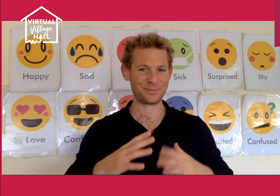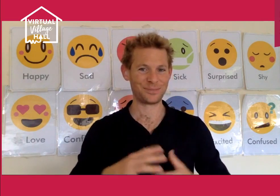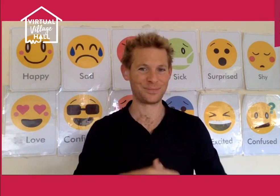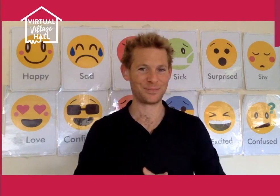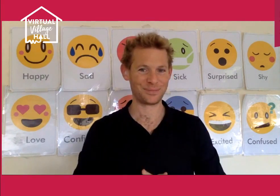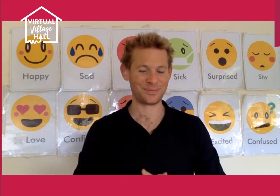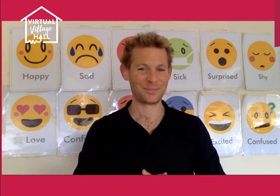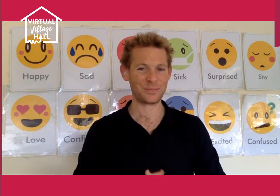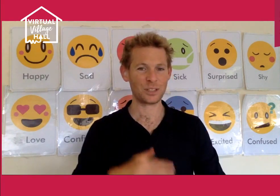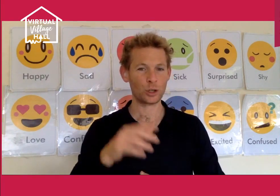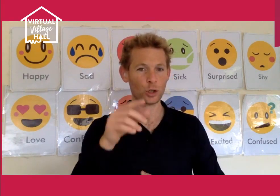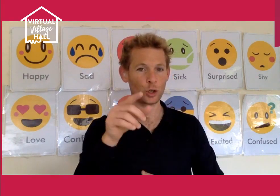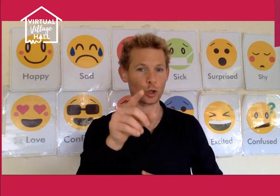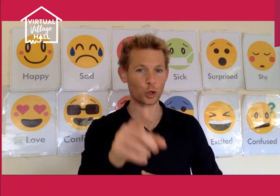Ready?